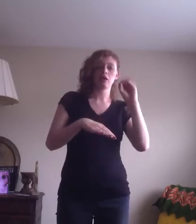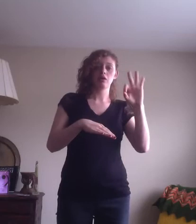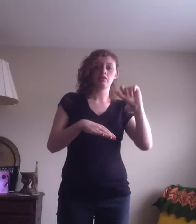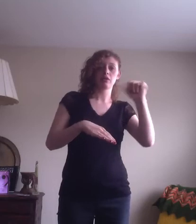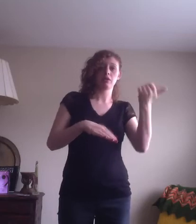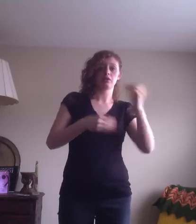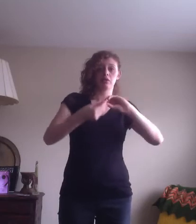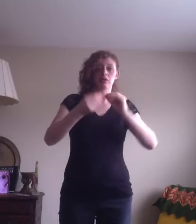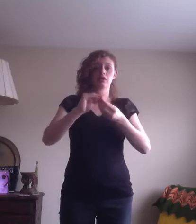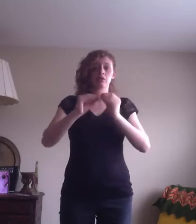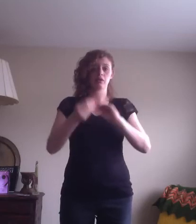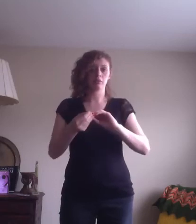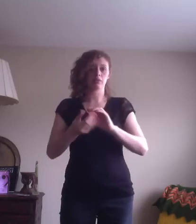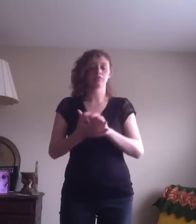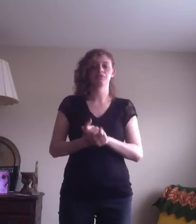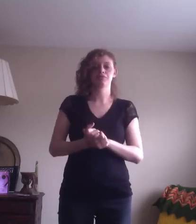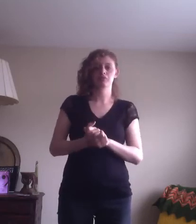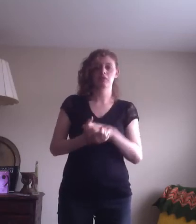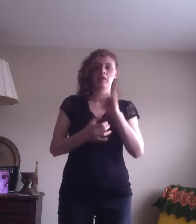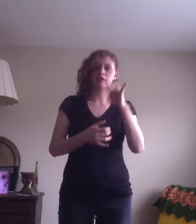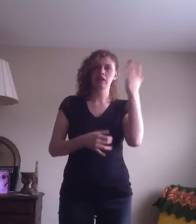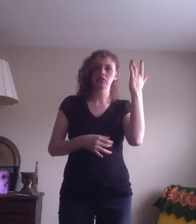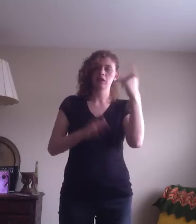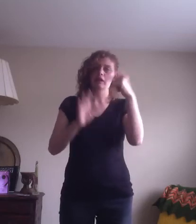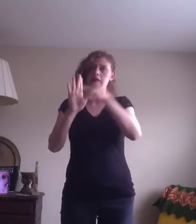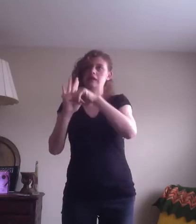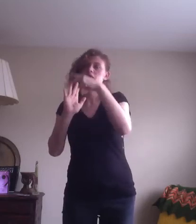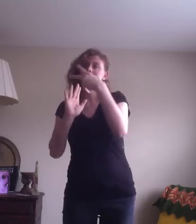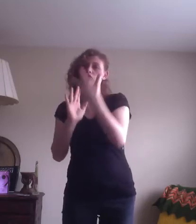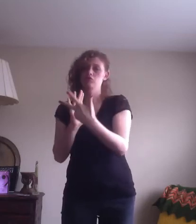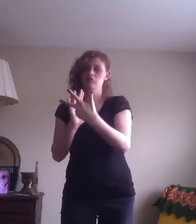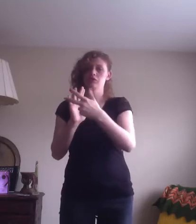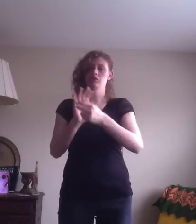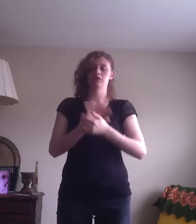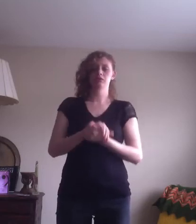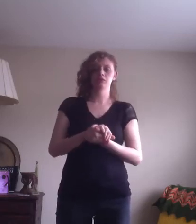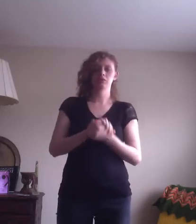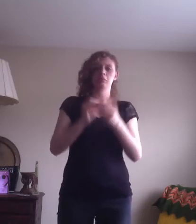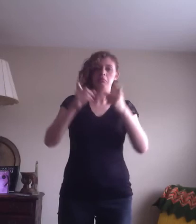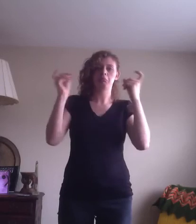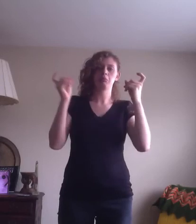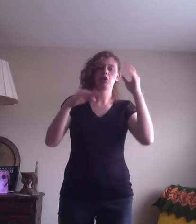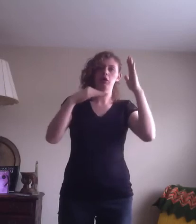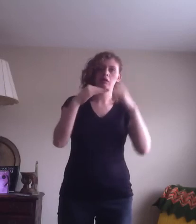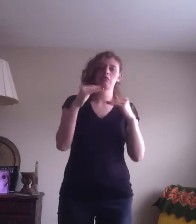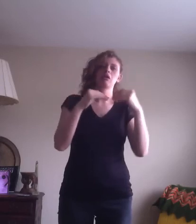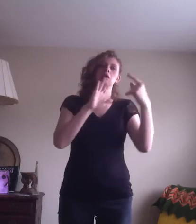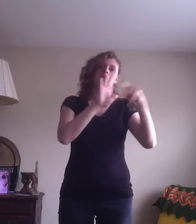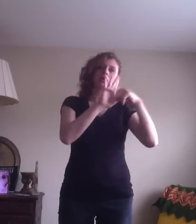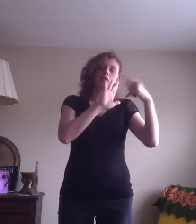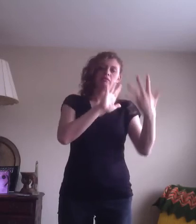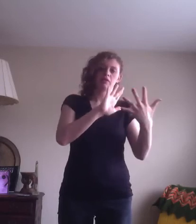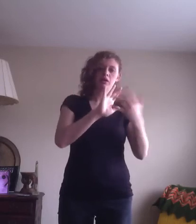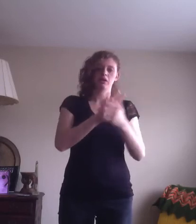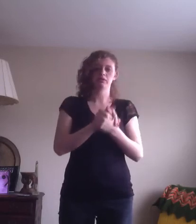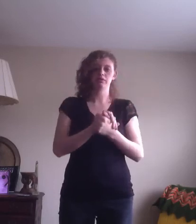Now, this is a little bit dangerous, ladies and gentlemen, because sometimes our number line looks like this.